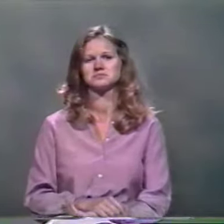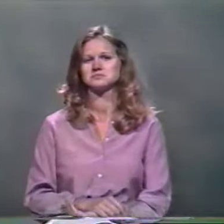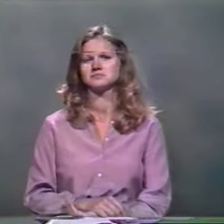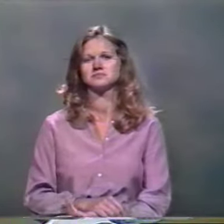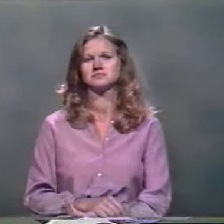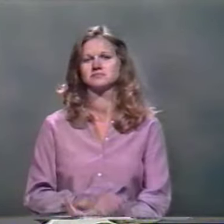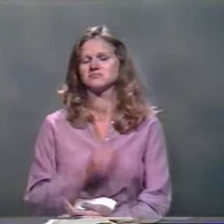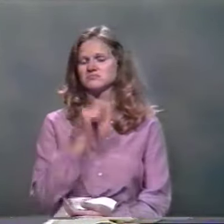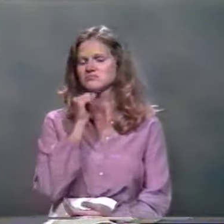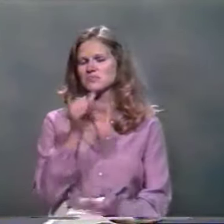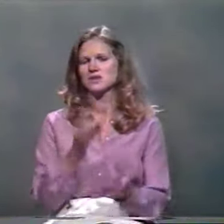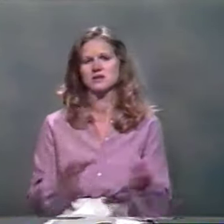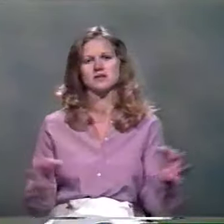Not worth it.